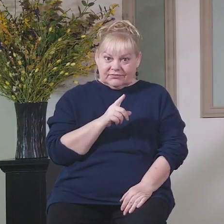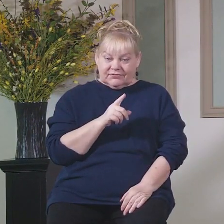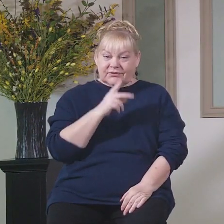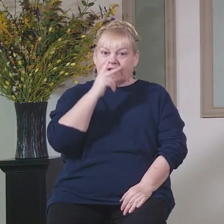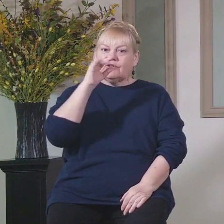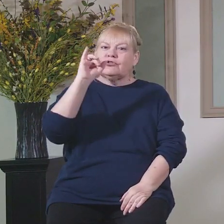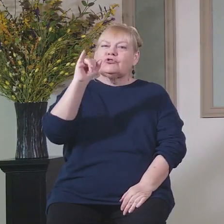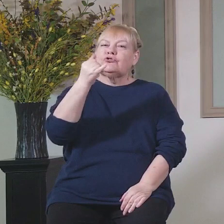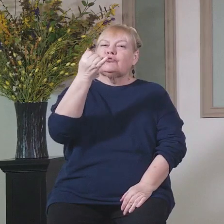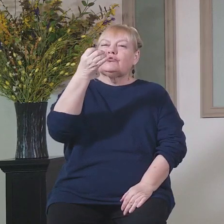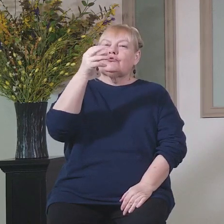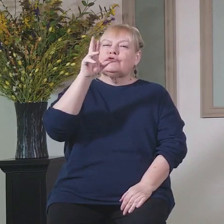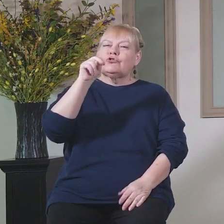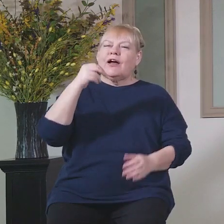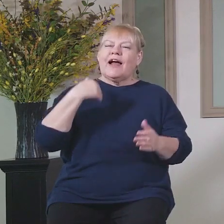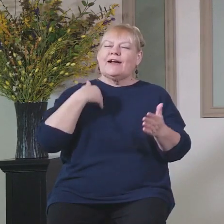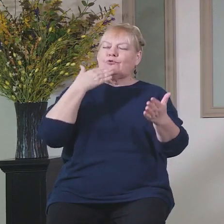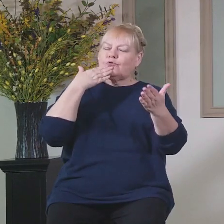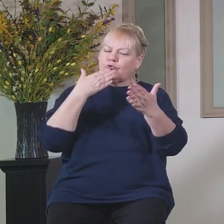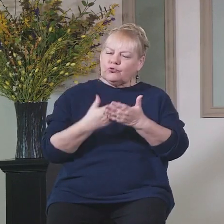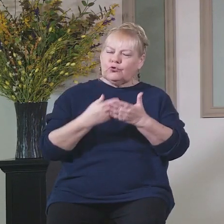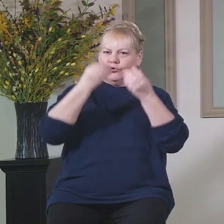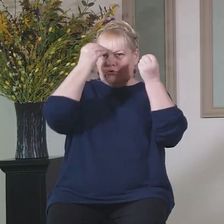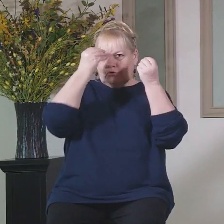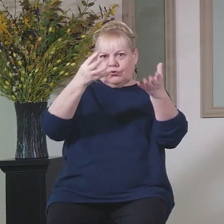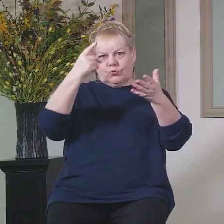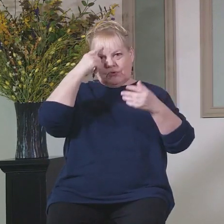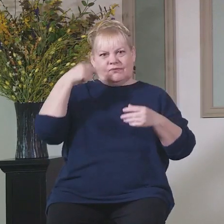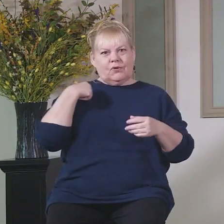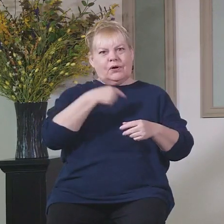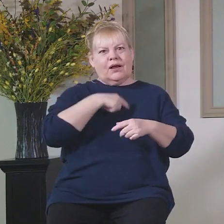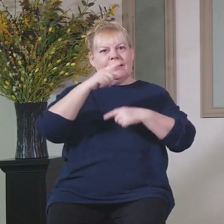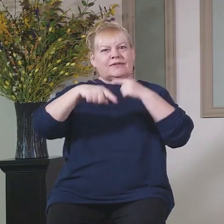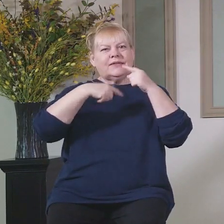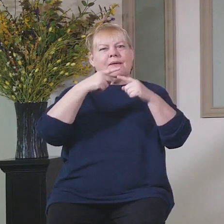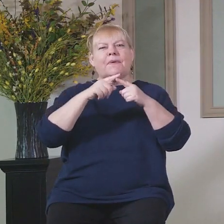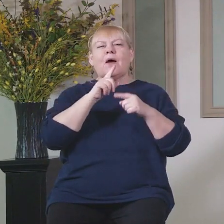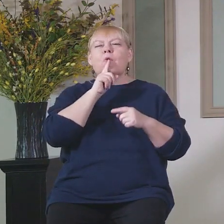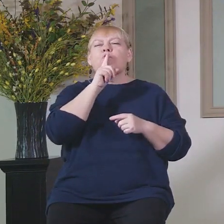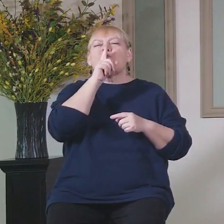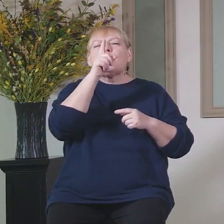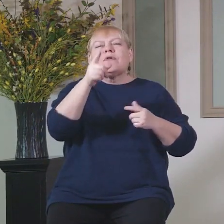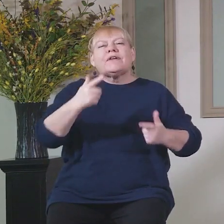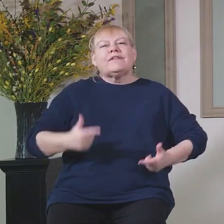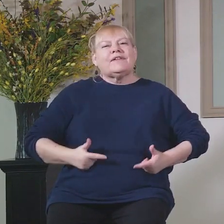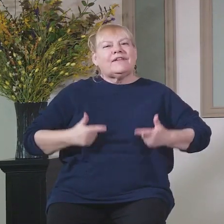See, John has some really good news for us this morning about real life.